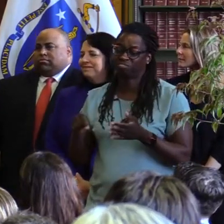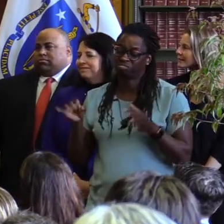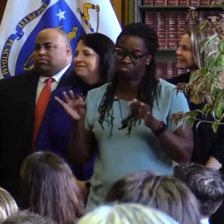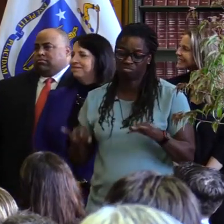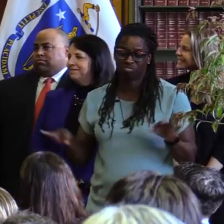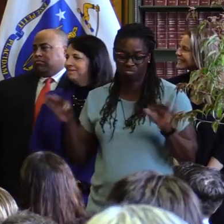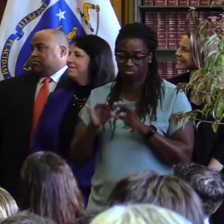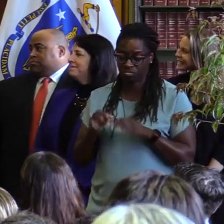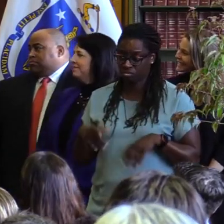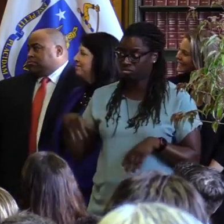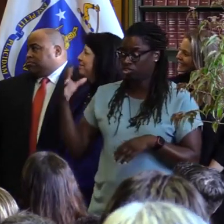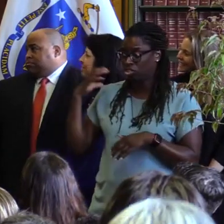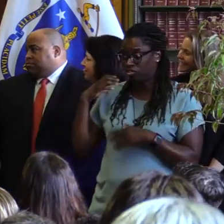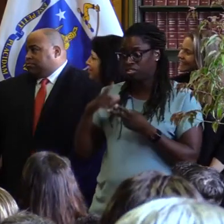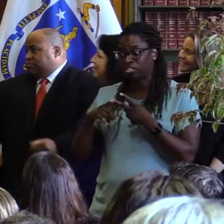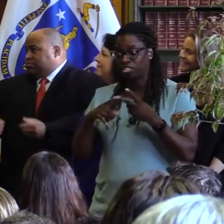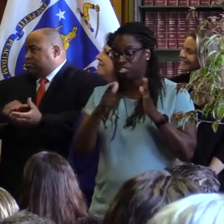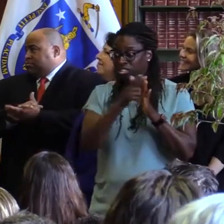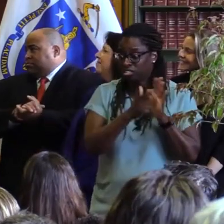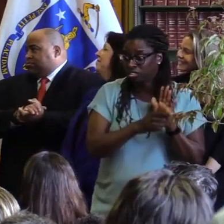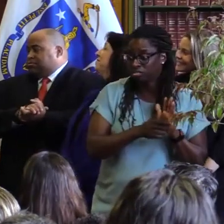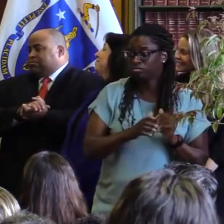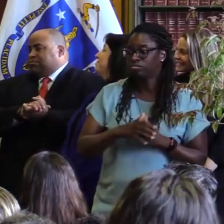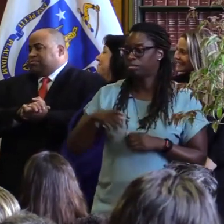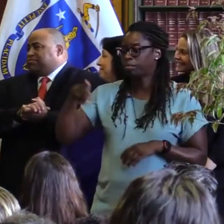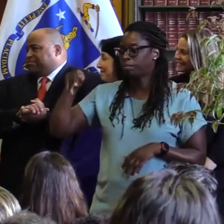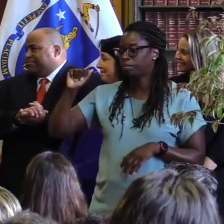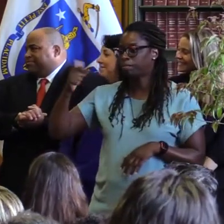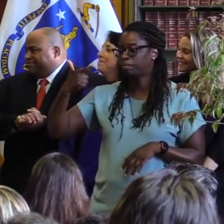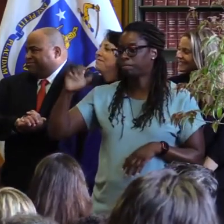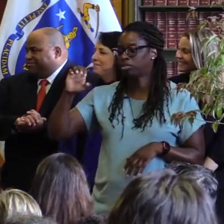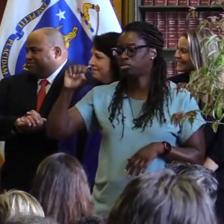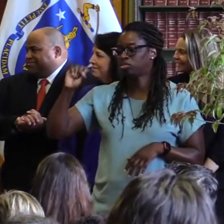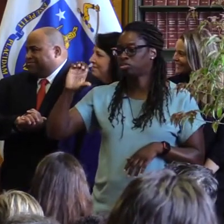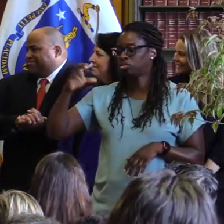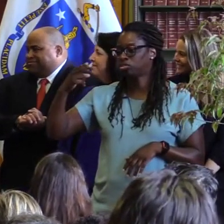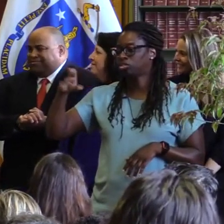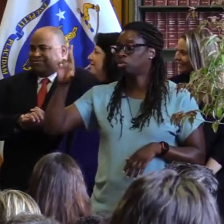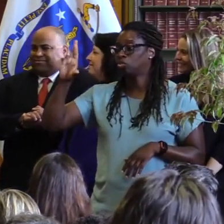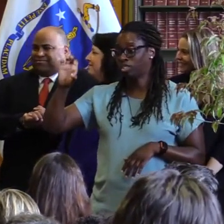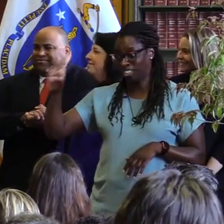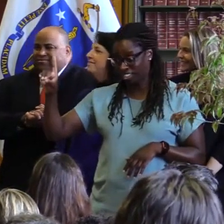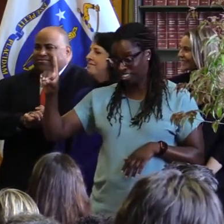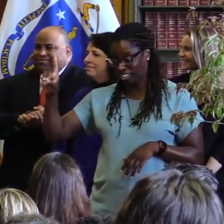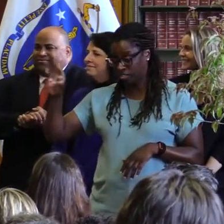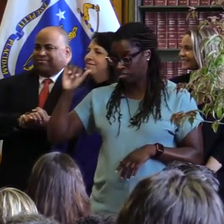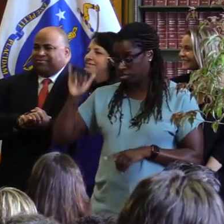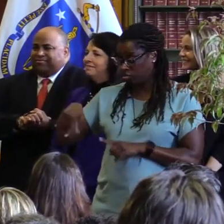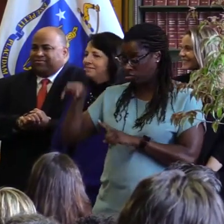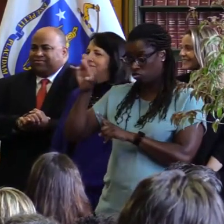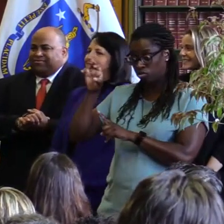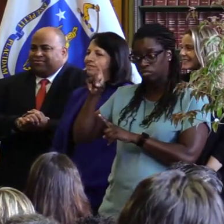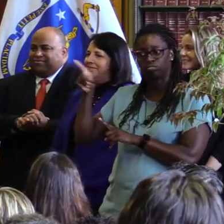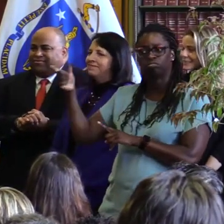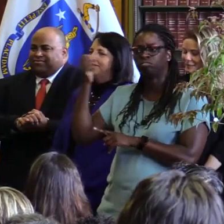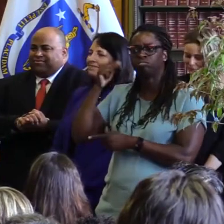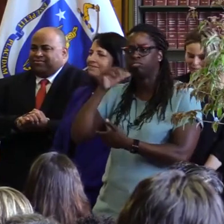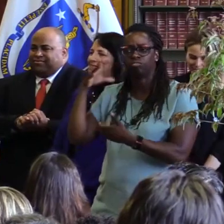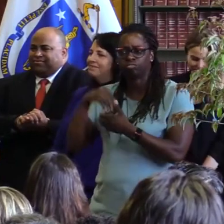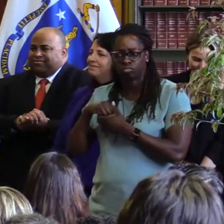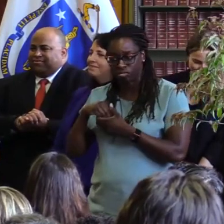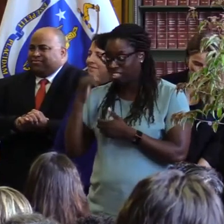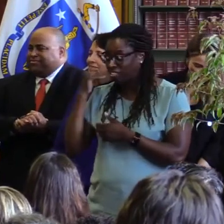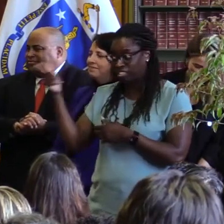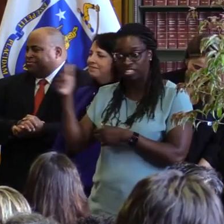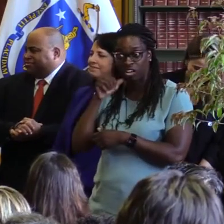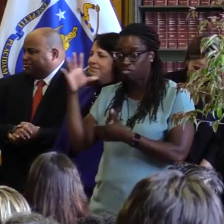Counsel, Paige Scott Reed, because without her involvement, none of this would have worked. We were doing something that hadn't been done before,